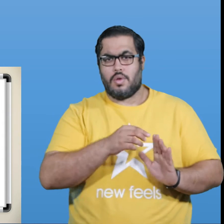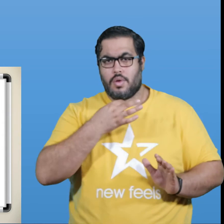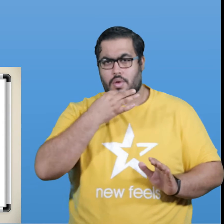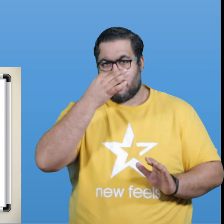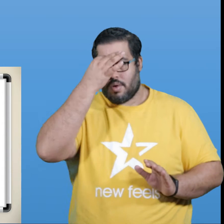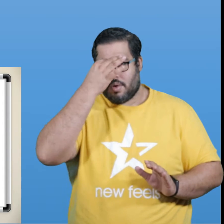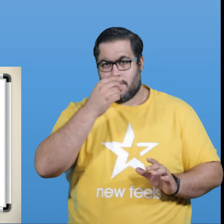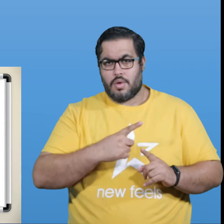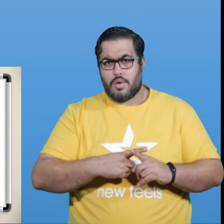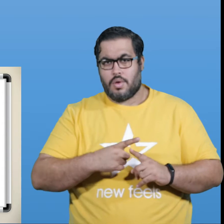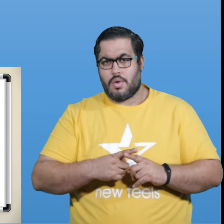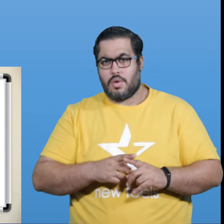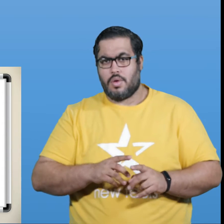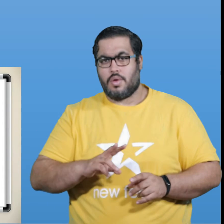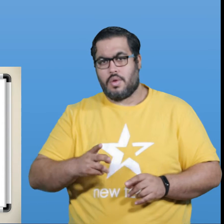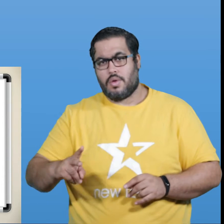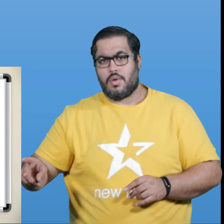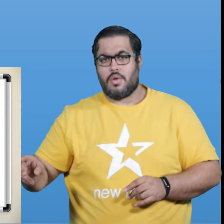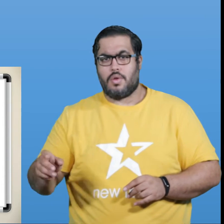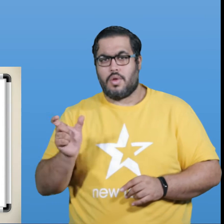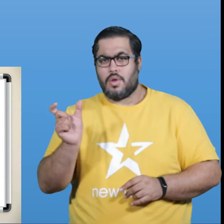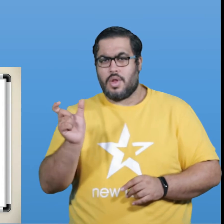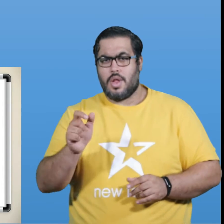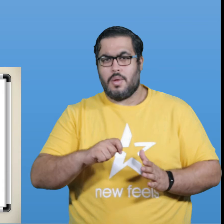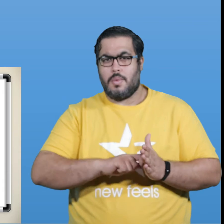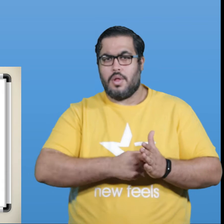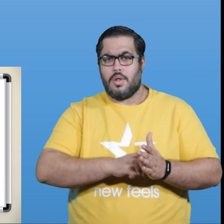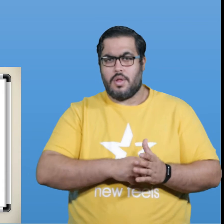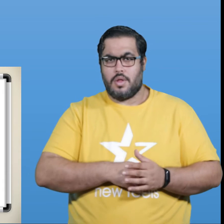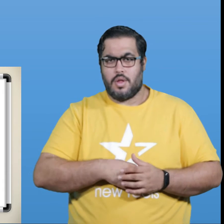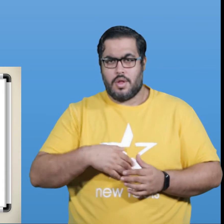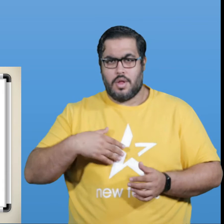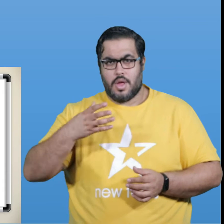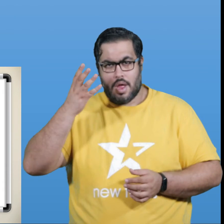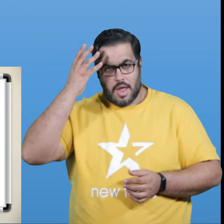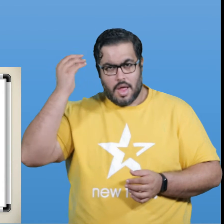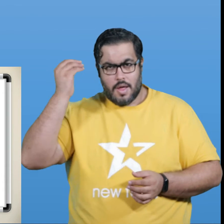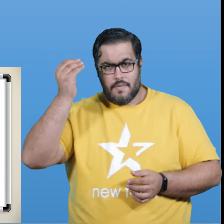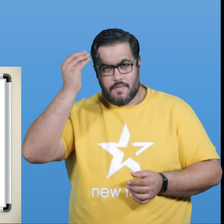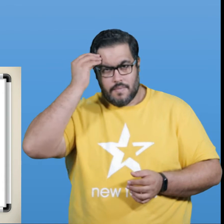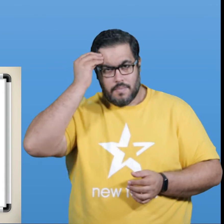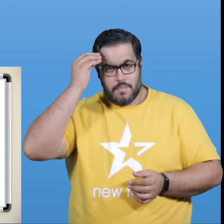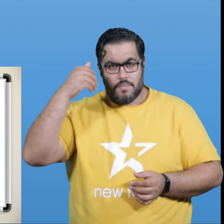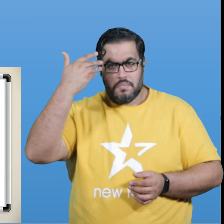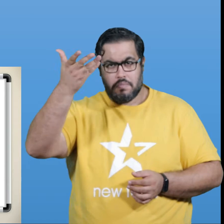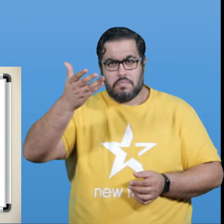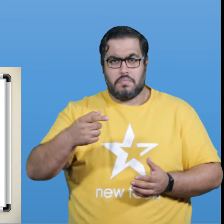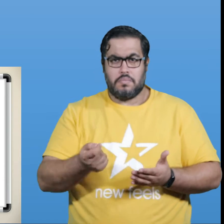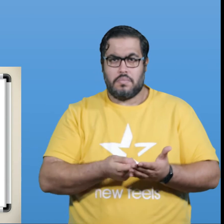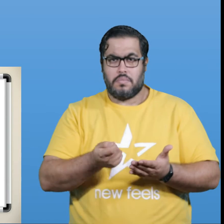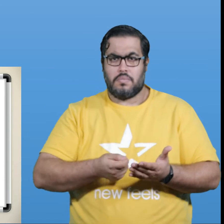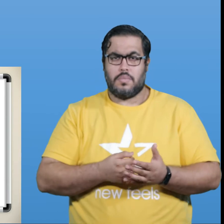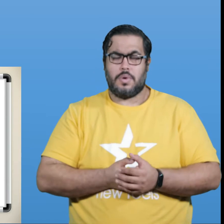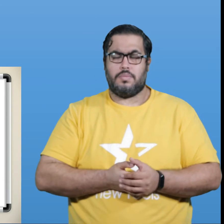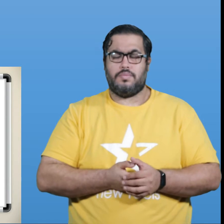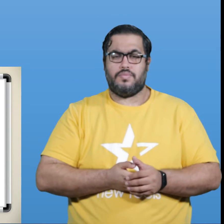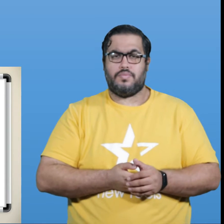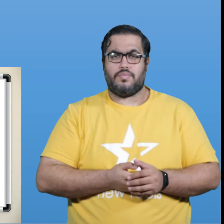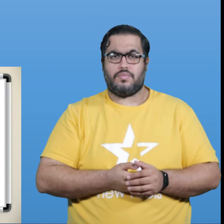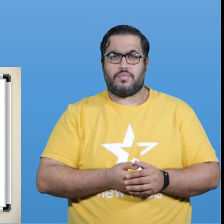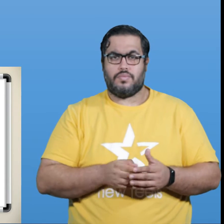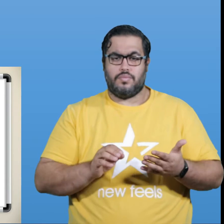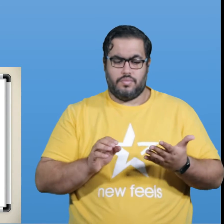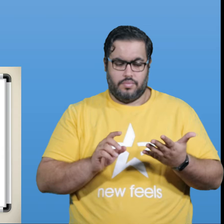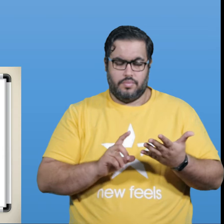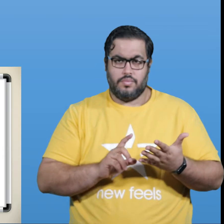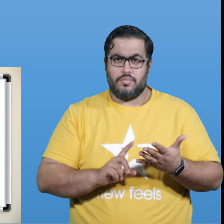or refer to, because this is the keyword that we want to find, yeah? Number five, repeat the question